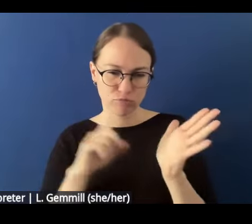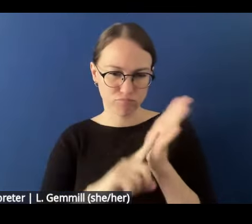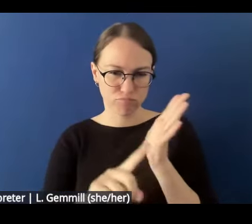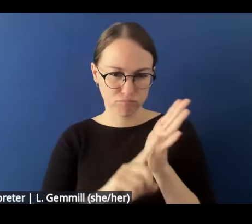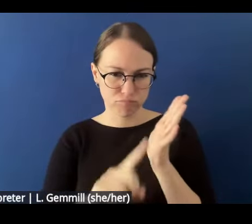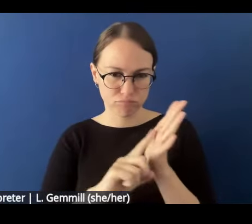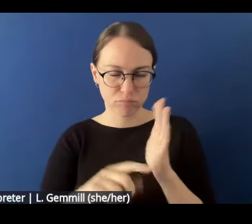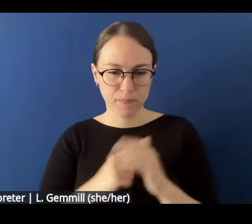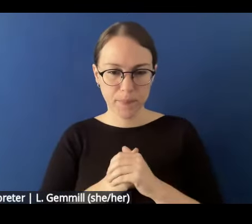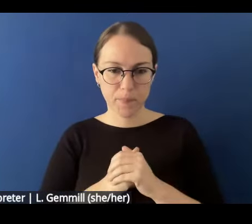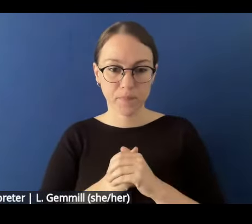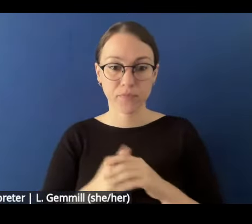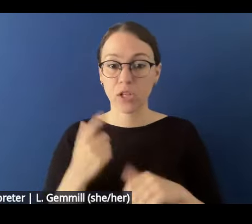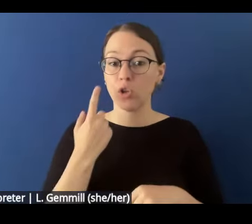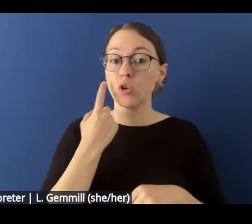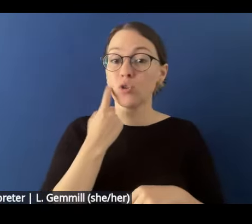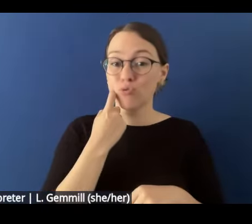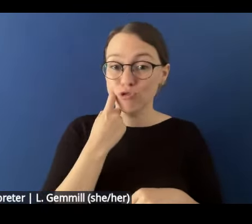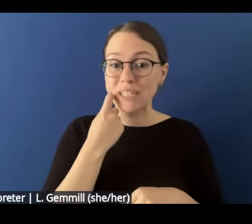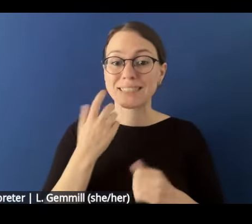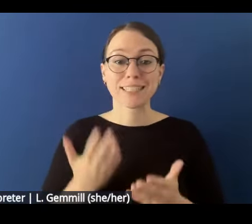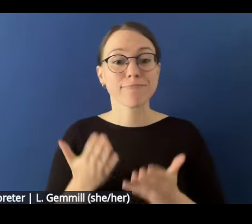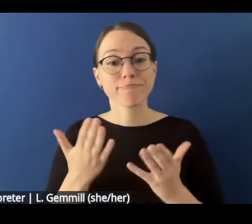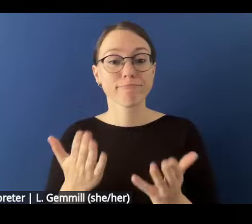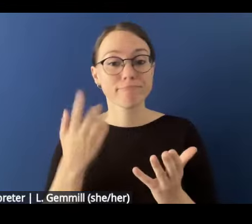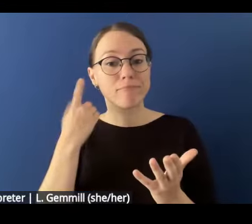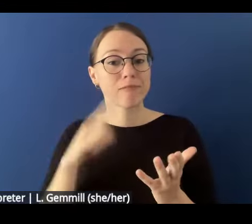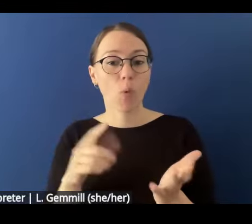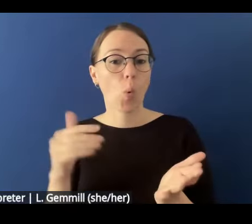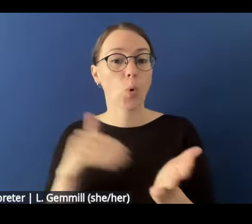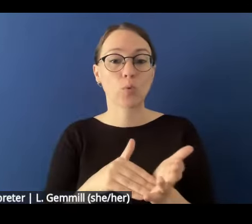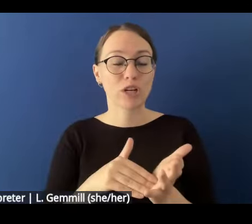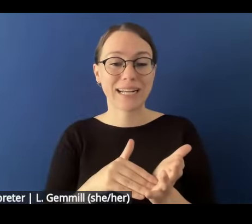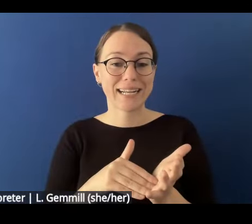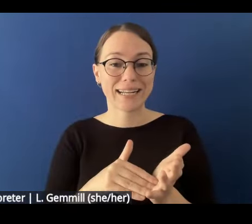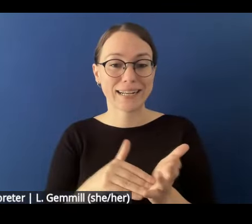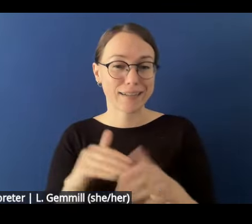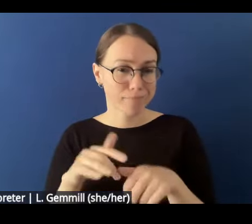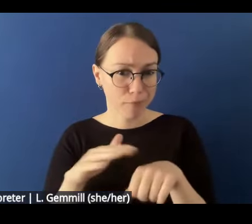where the reason for recall simply referred to the vote on a